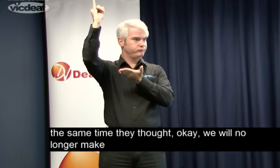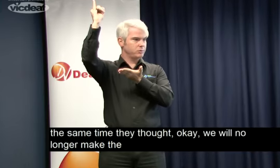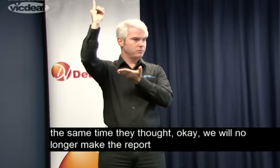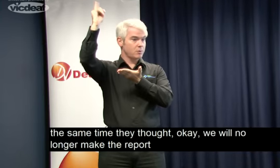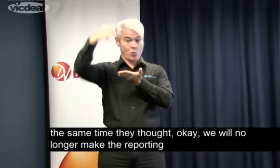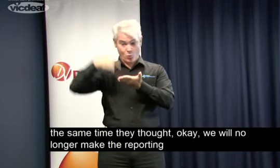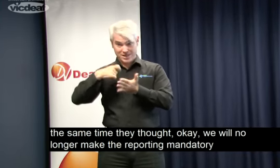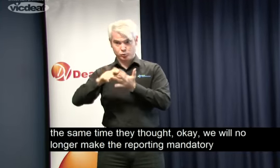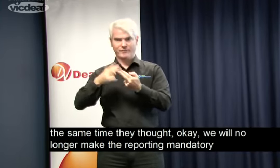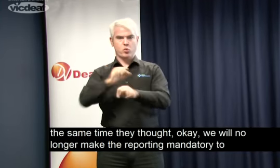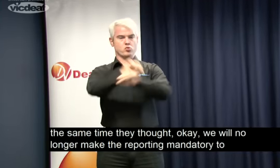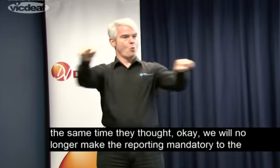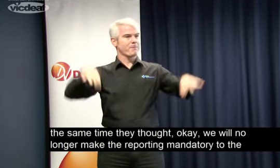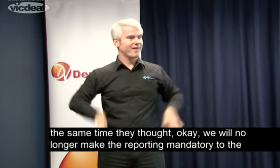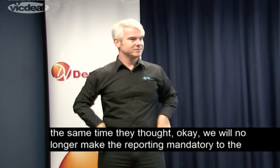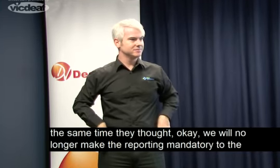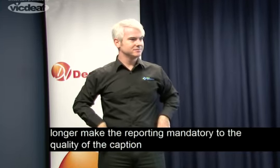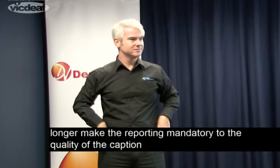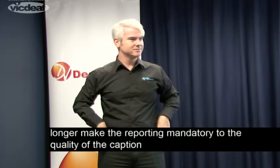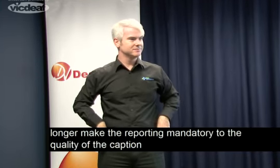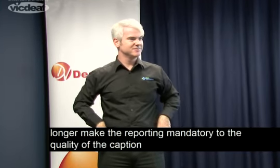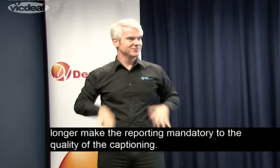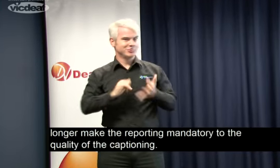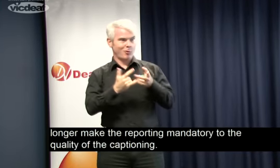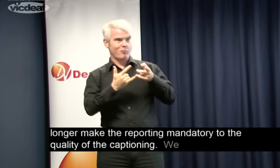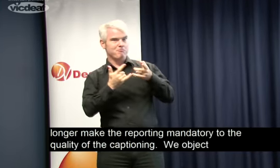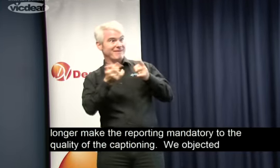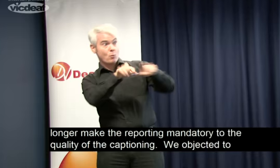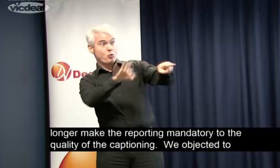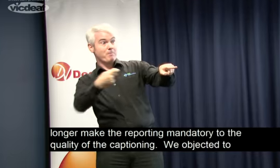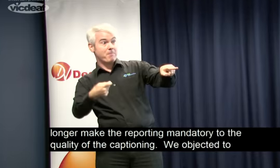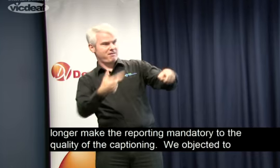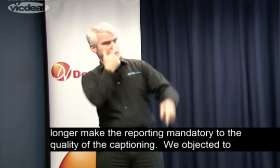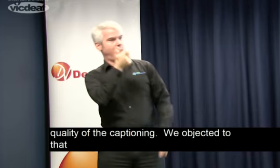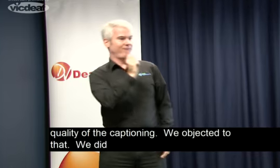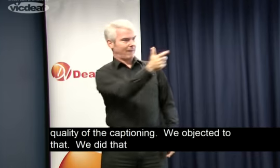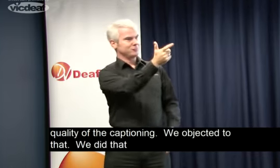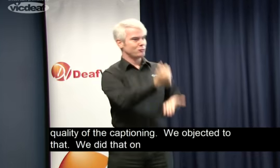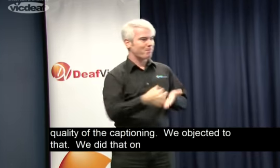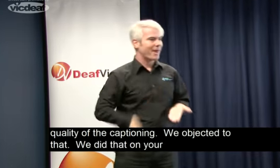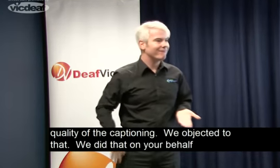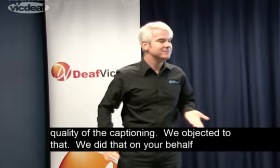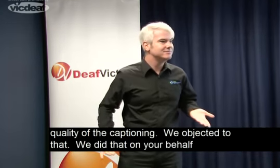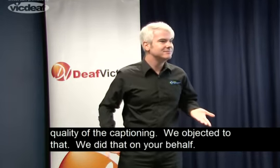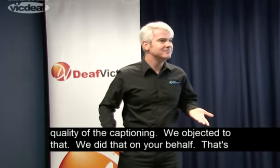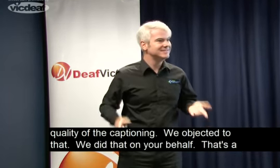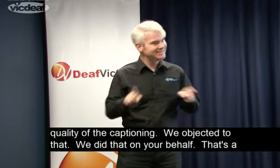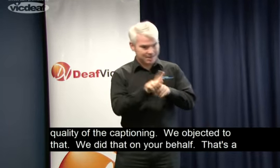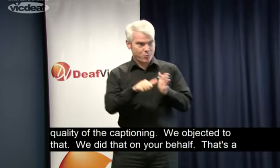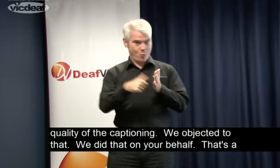of the captioning. And we objected to that, and we did that on your behalf, and that's a benefit you've received. It may not be tangible. If, you know, you're